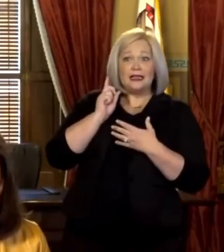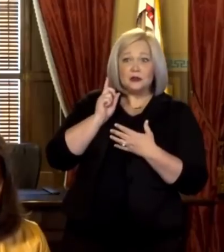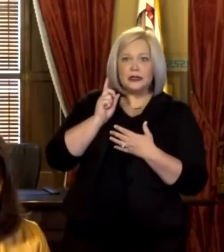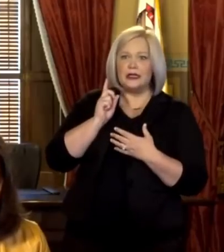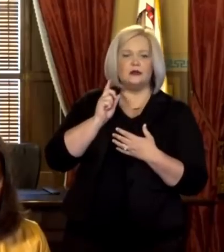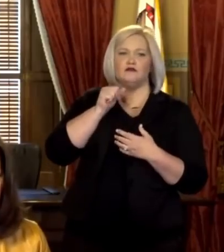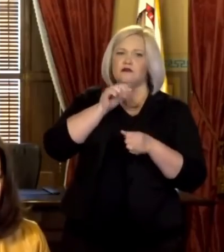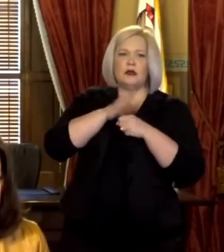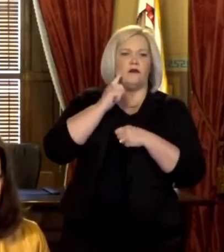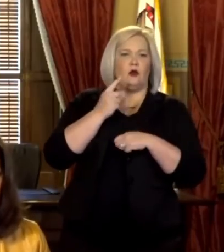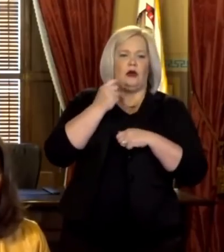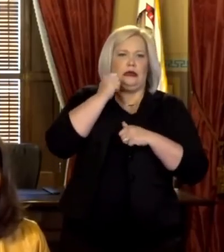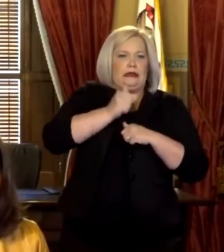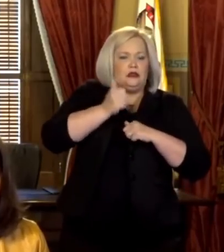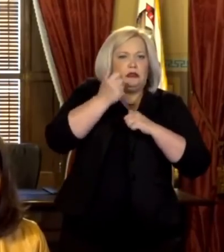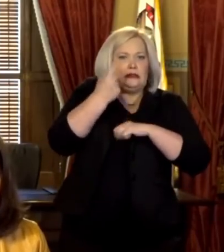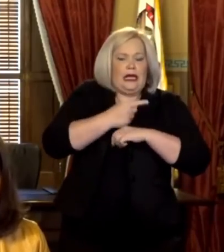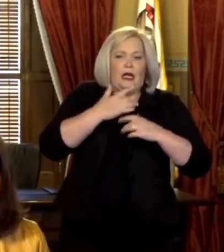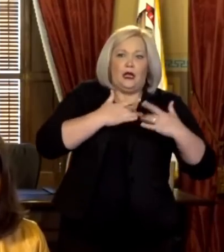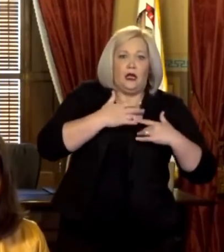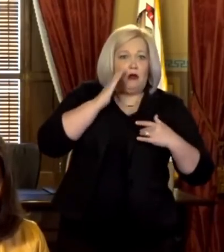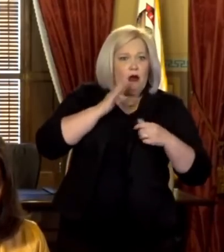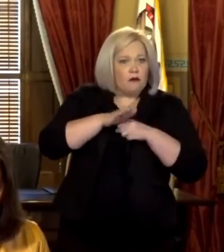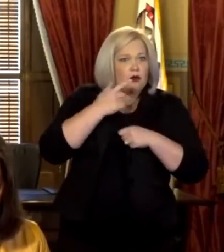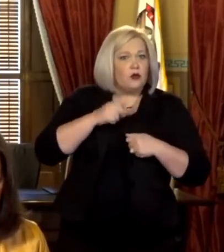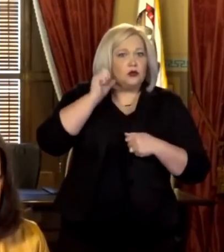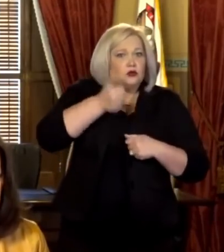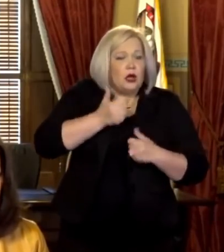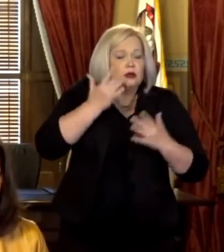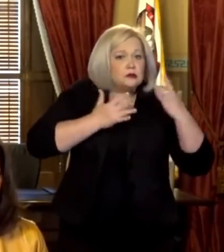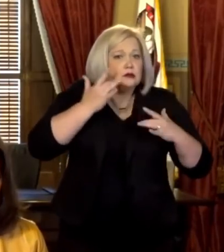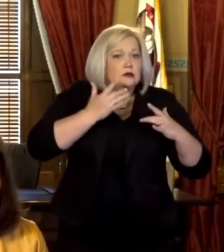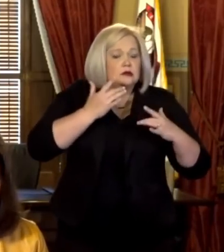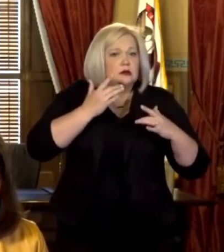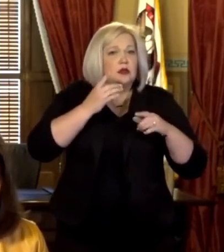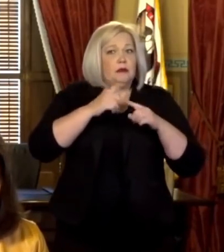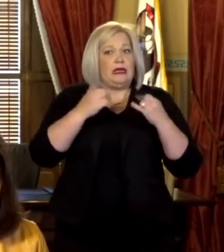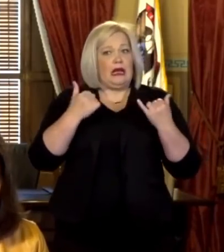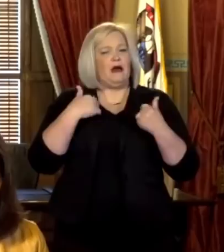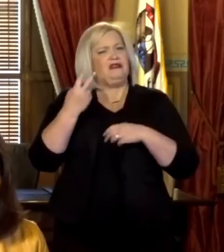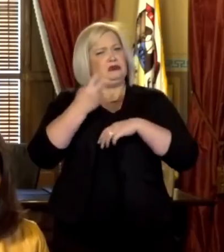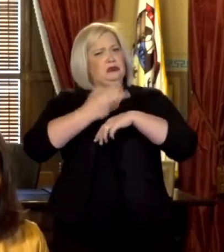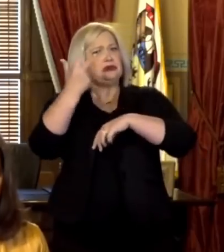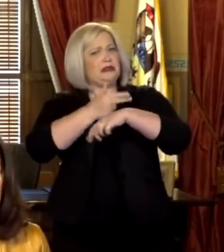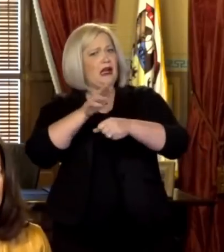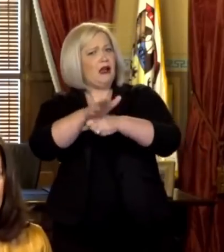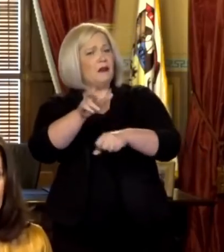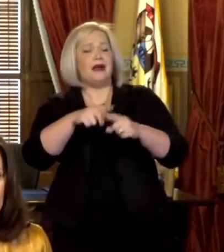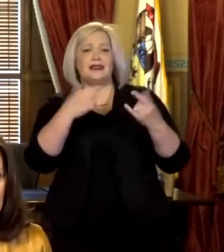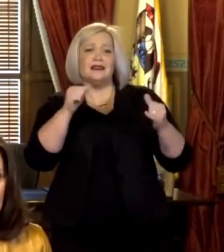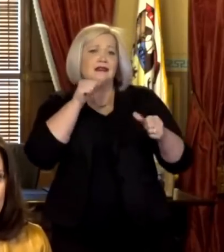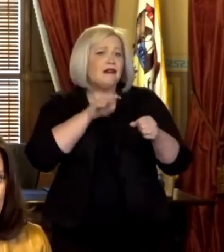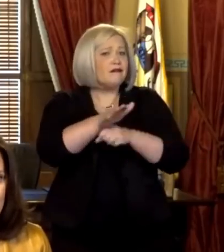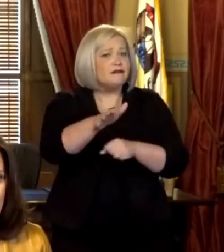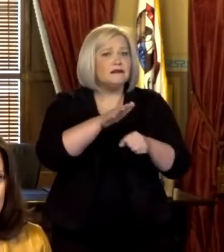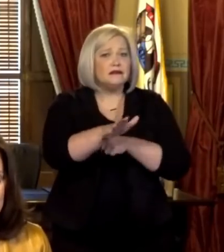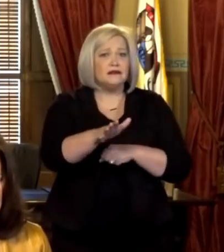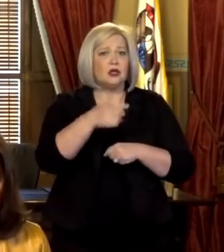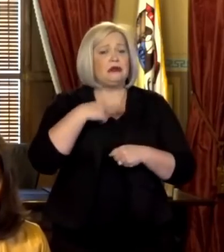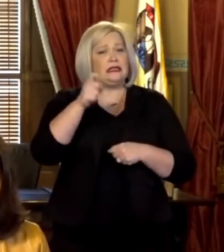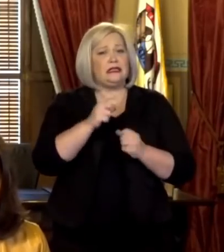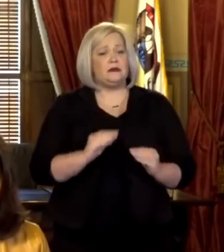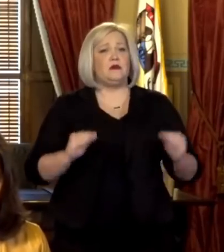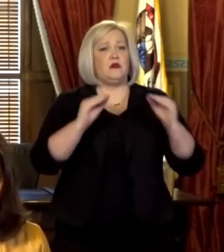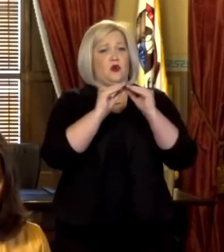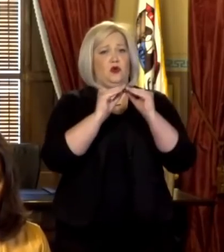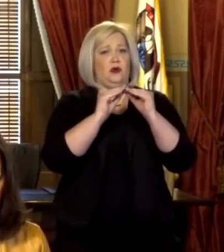to day. But I highlight them because we must continue to do more. We are doing everything that we can at the